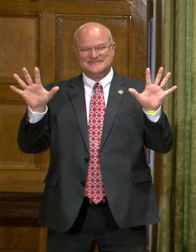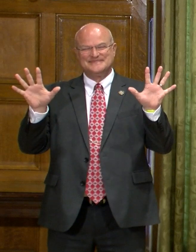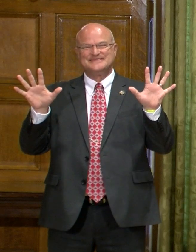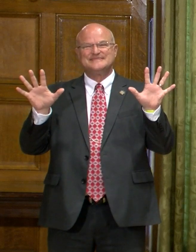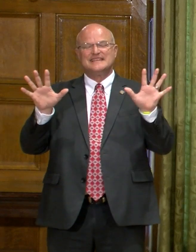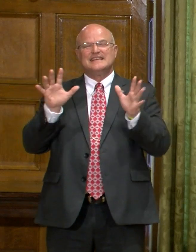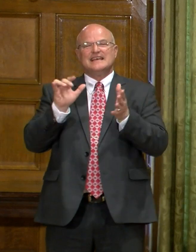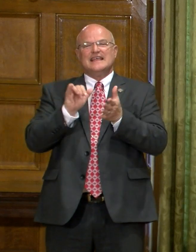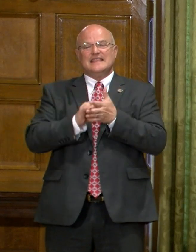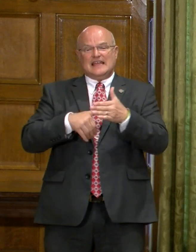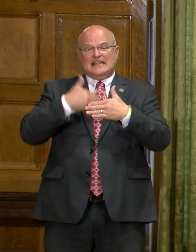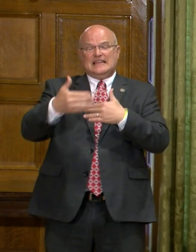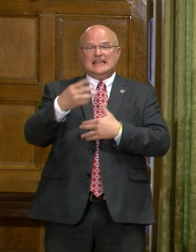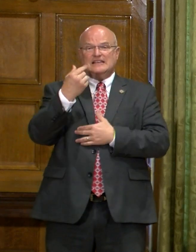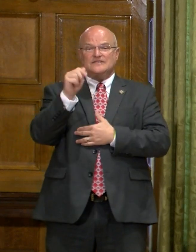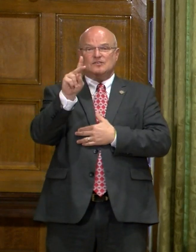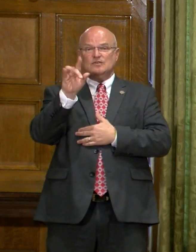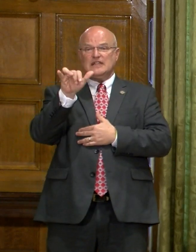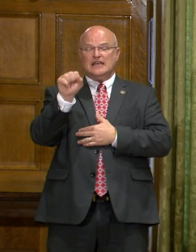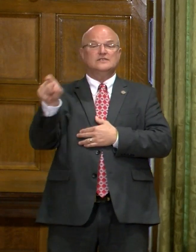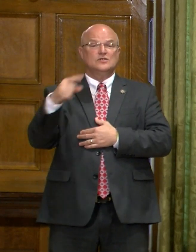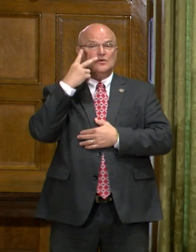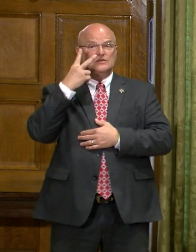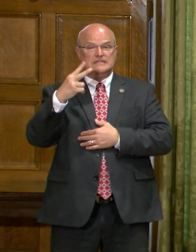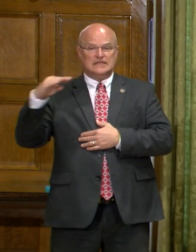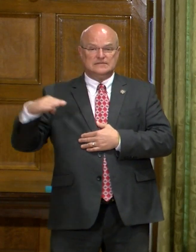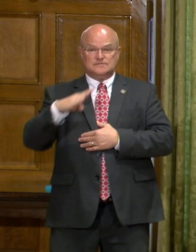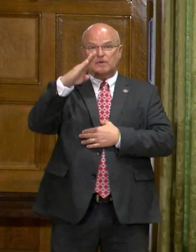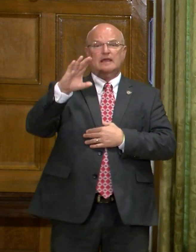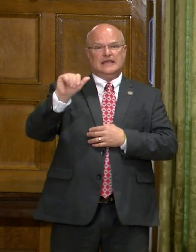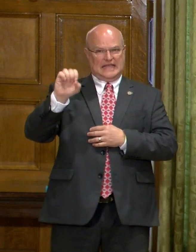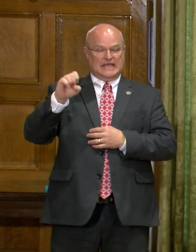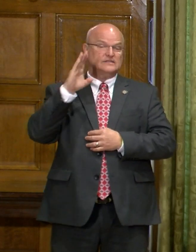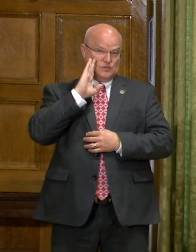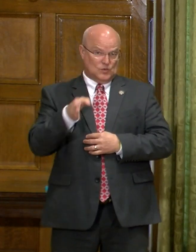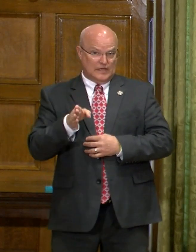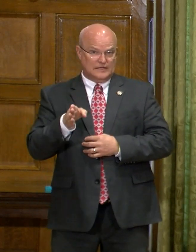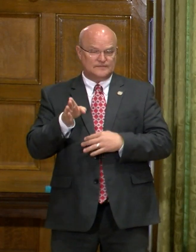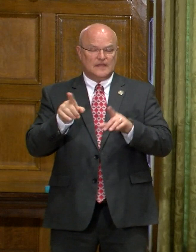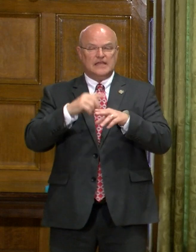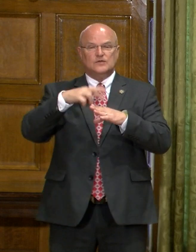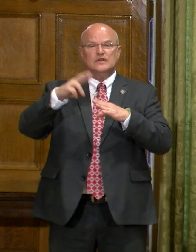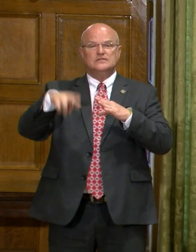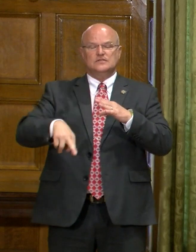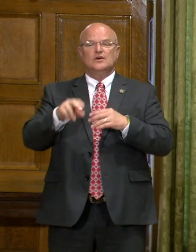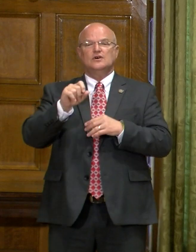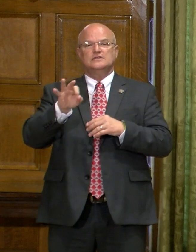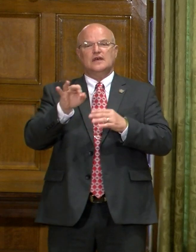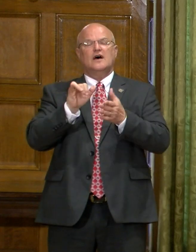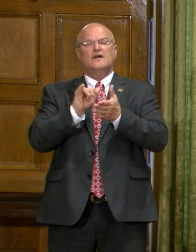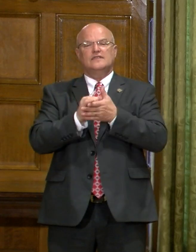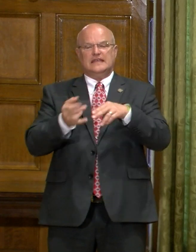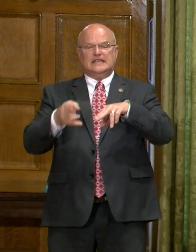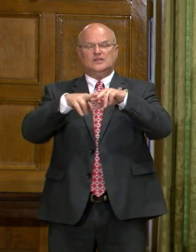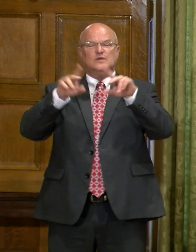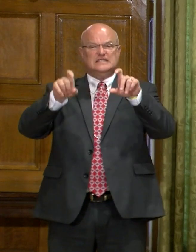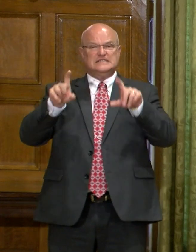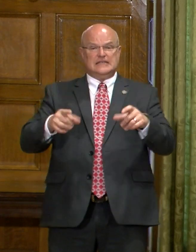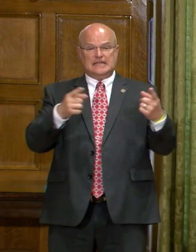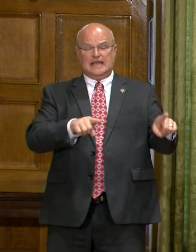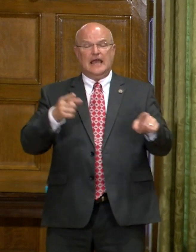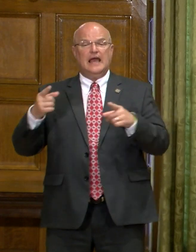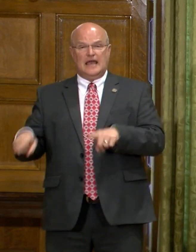clear that in the next couple of days you're going to see a spike in cases as a result of the increased testing